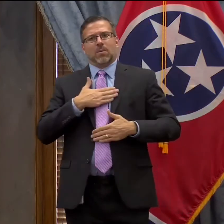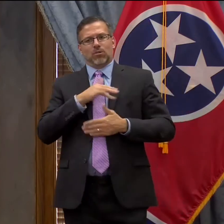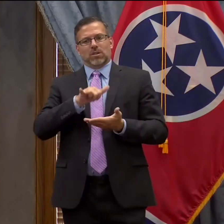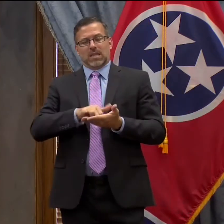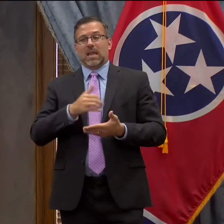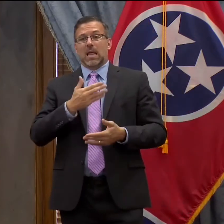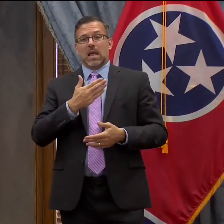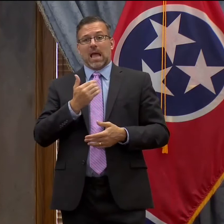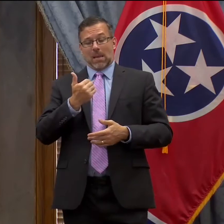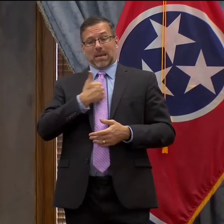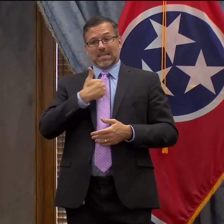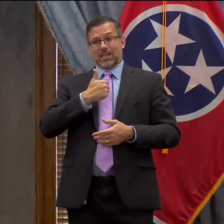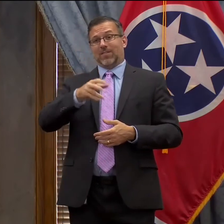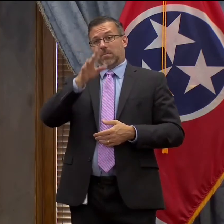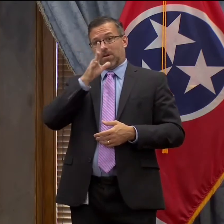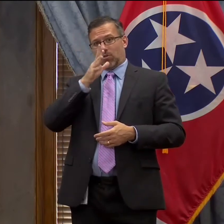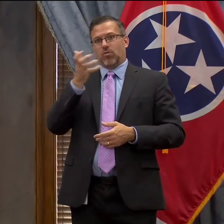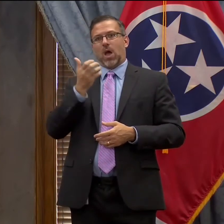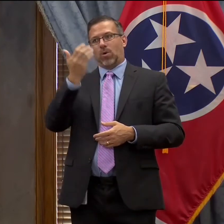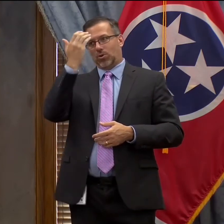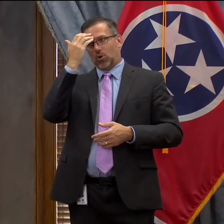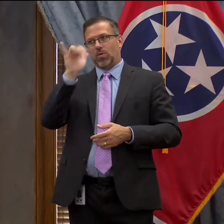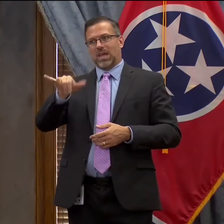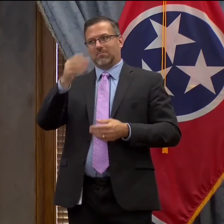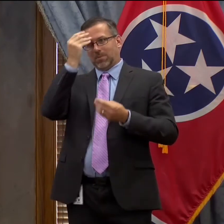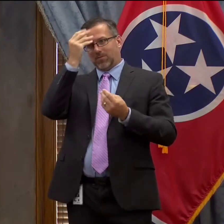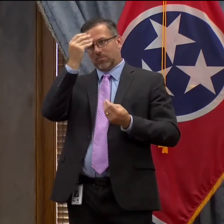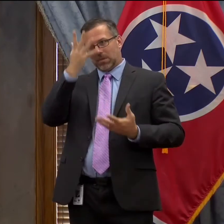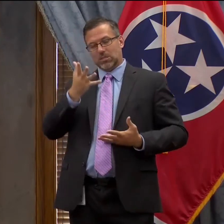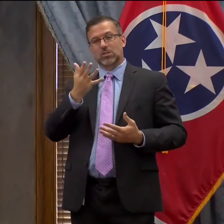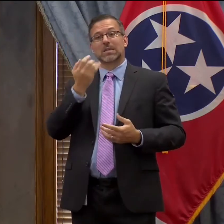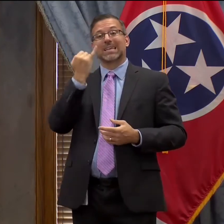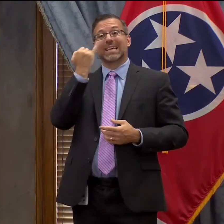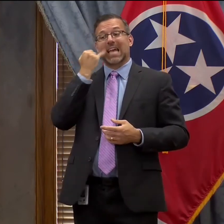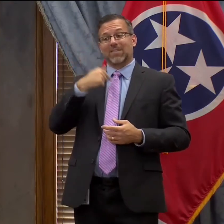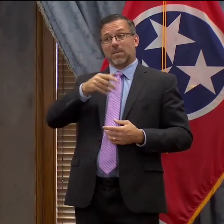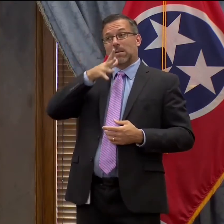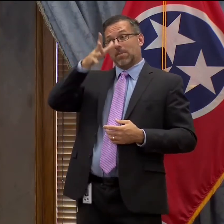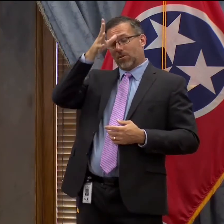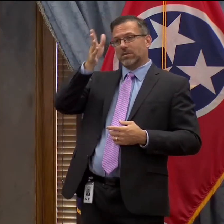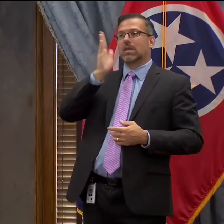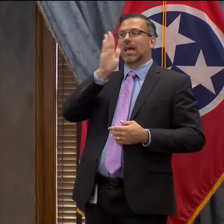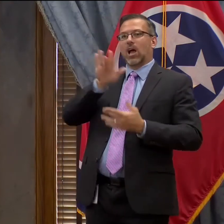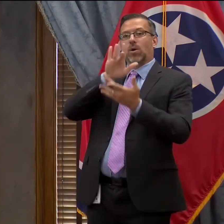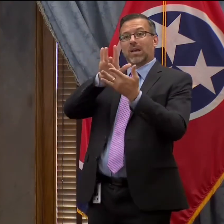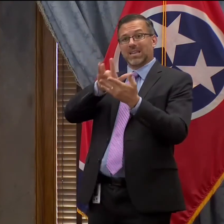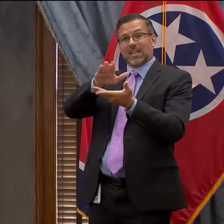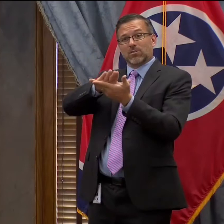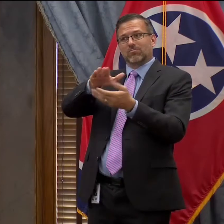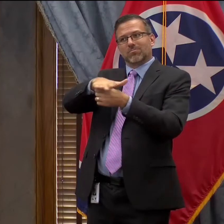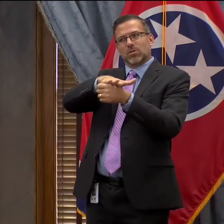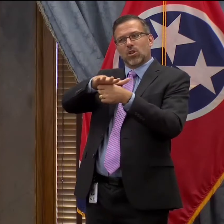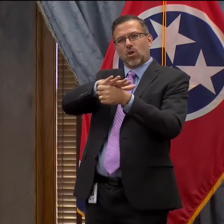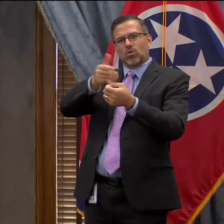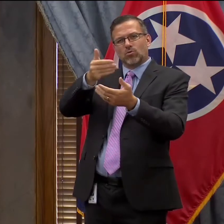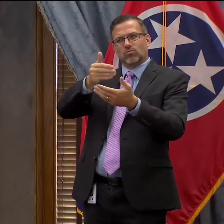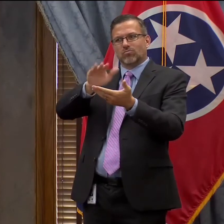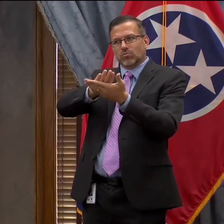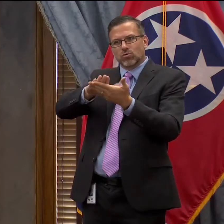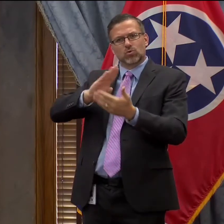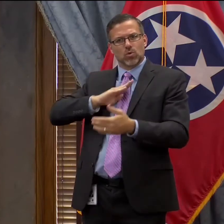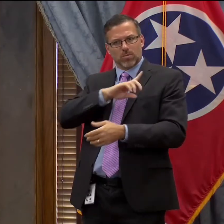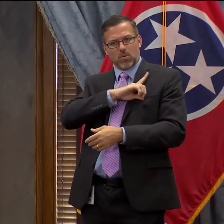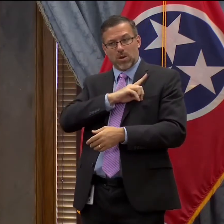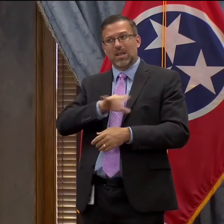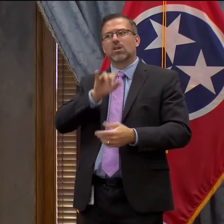of two school-aged children, I certainly would want to know that information myself. And as a parent, I would certainly bring that up with my local school board and my local school district. That